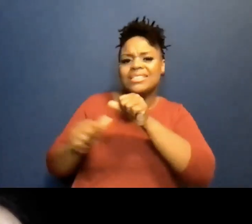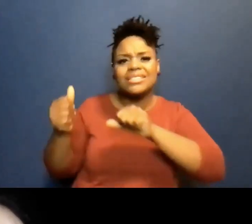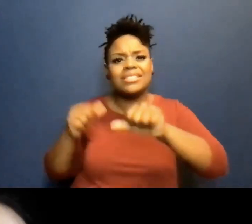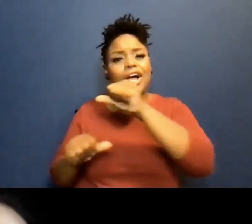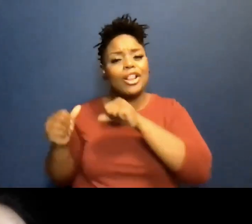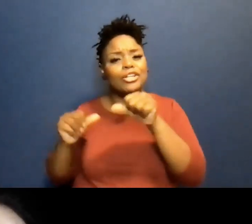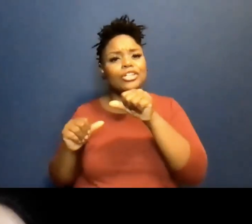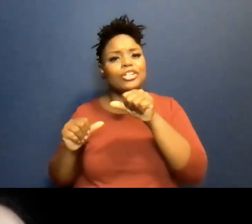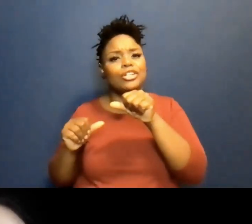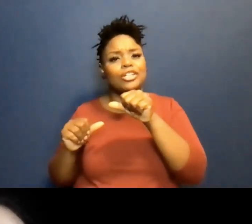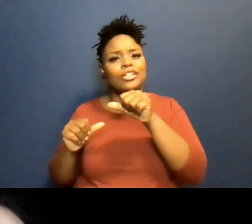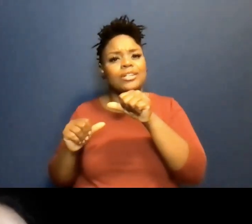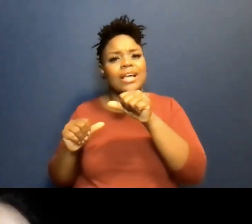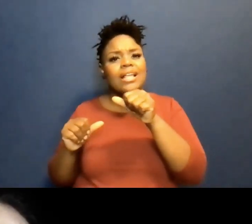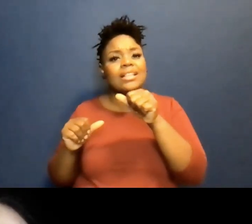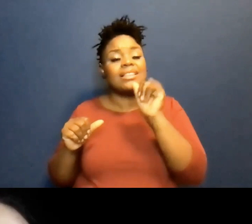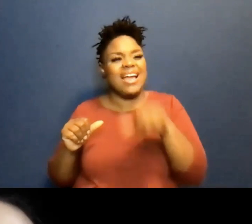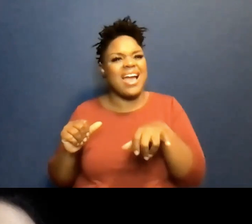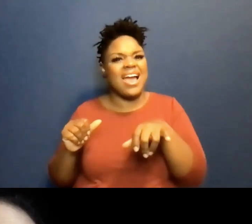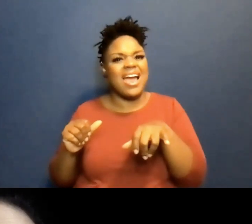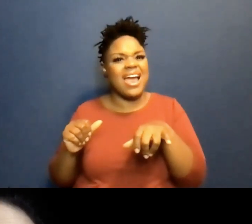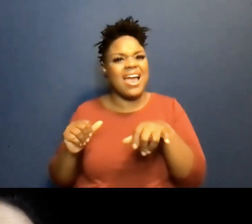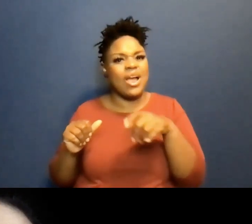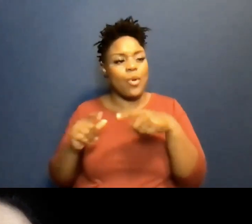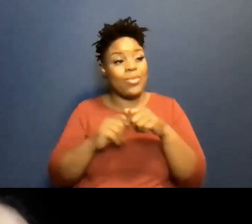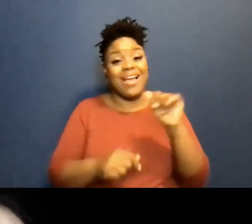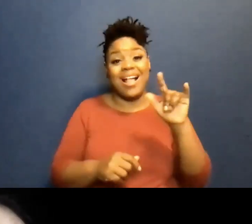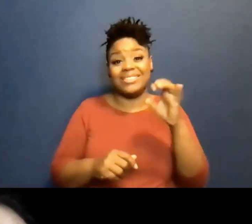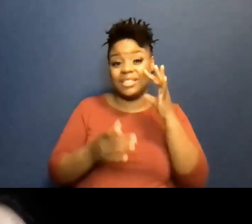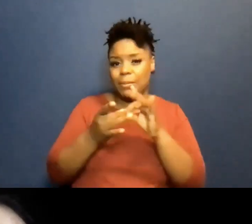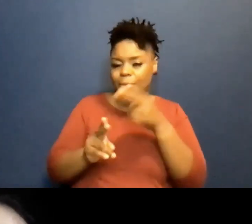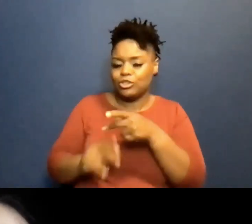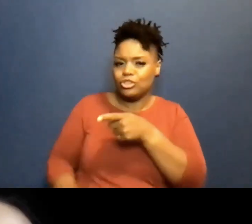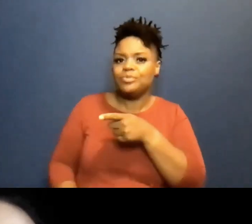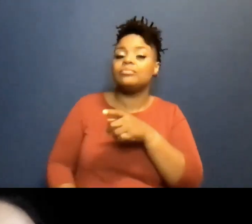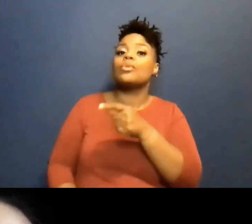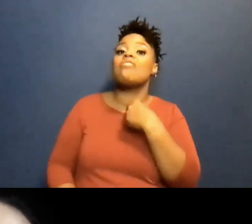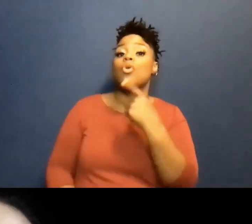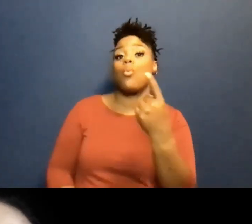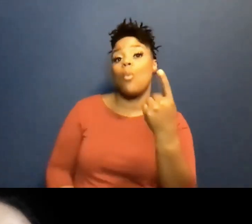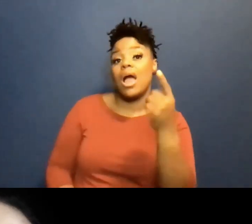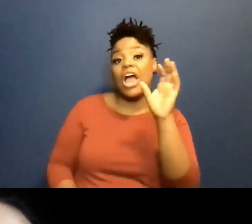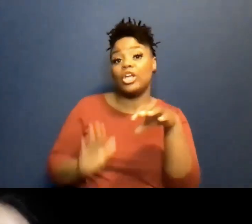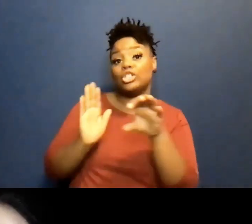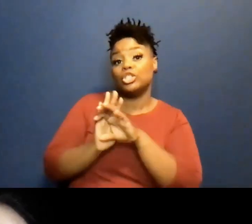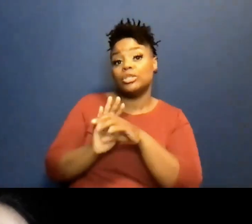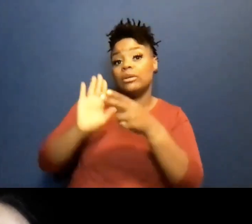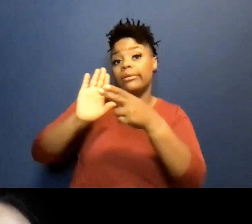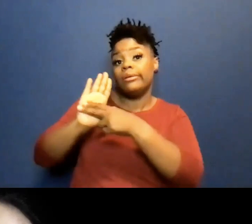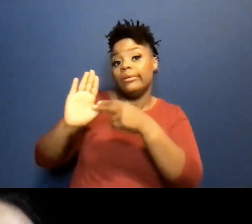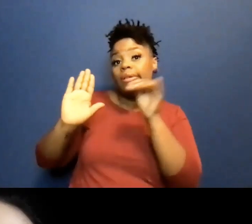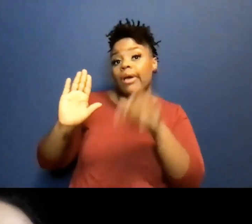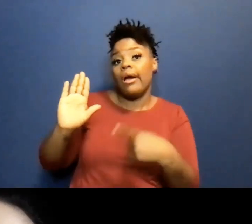just have one is unrealistic, and that expectation of, well, if you have lots of people with disabilities, it must be